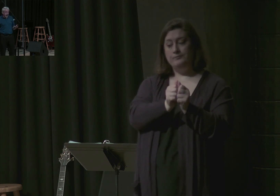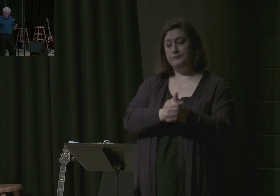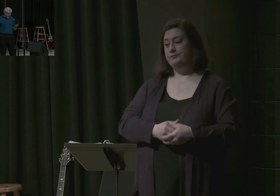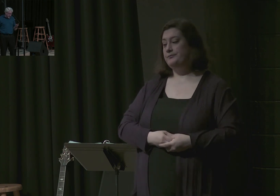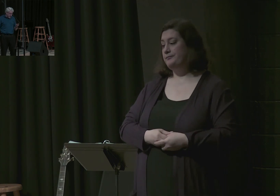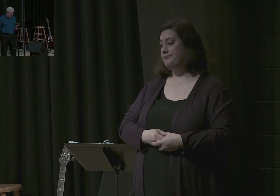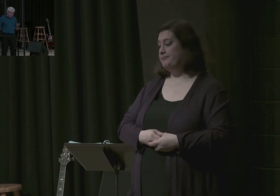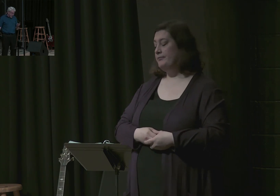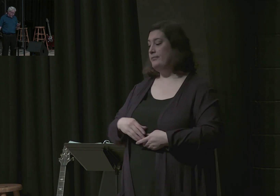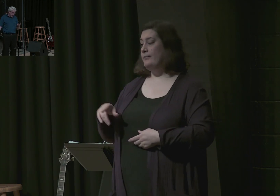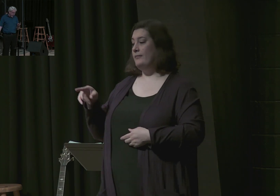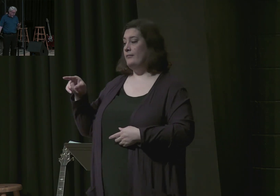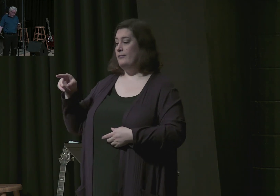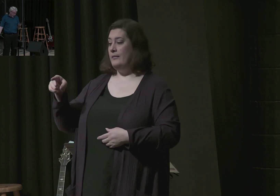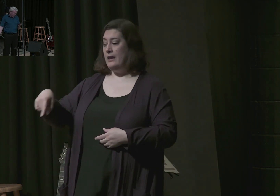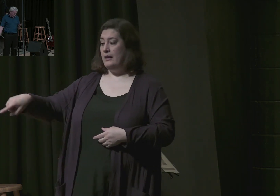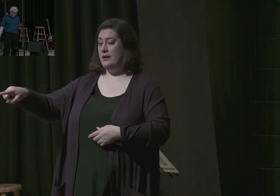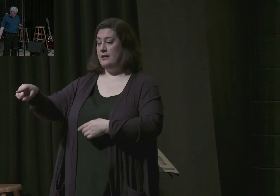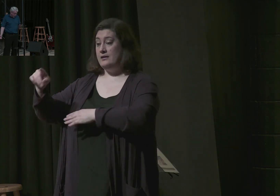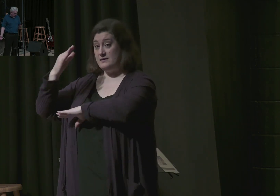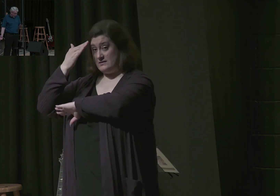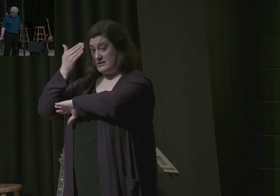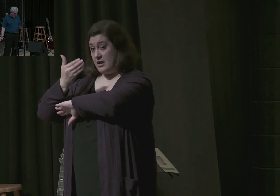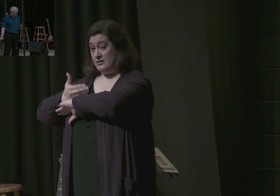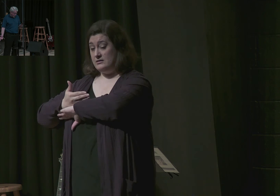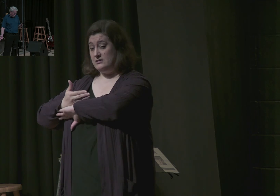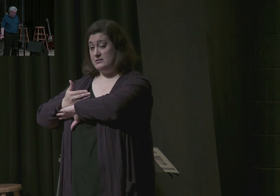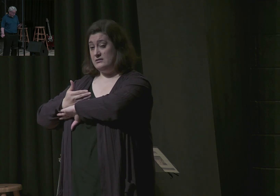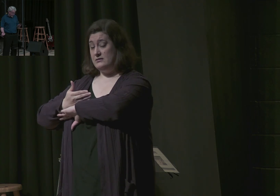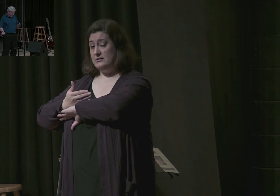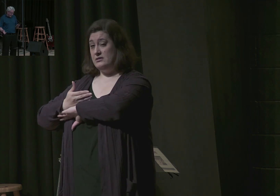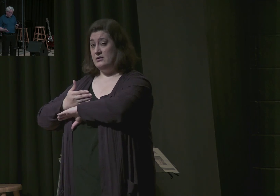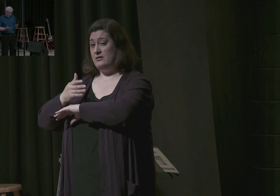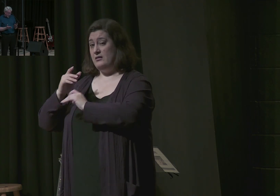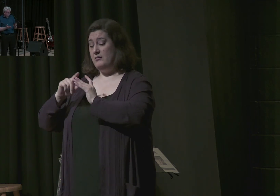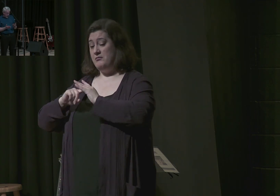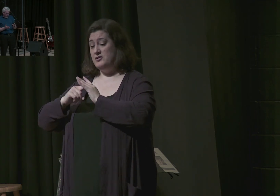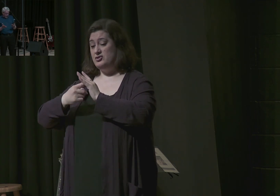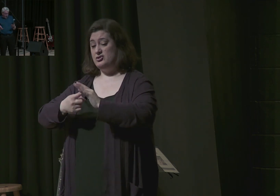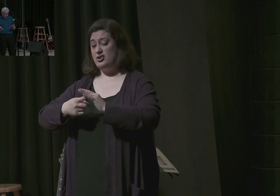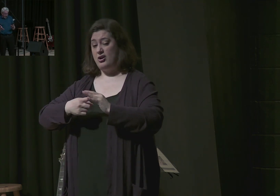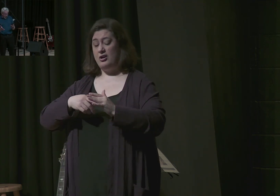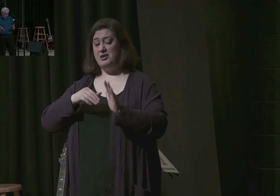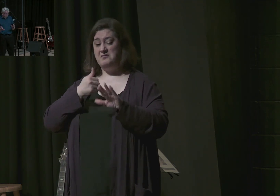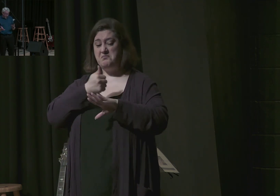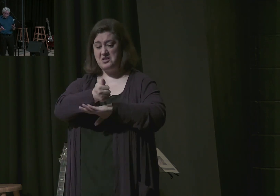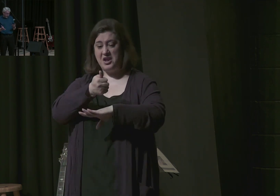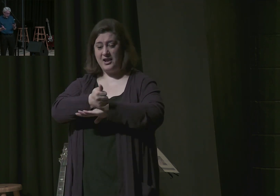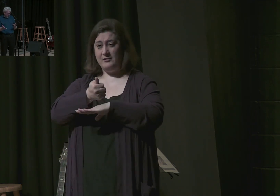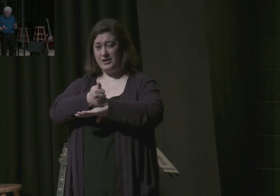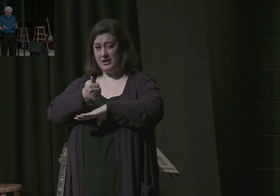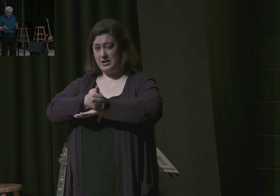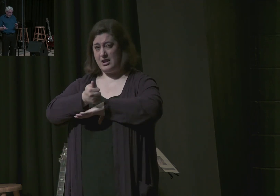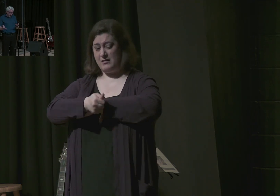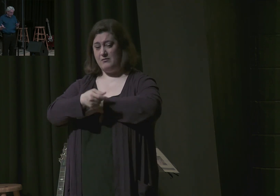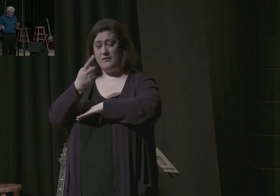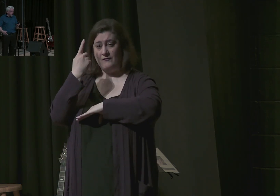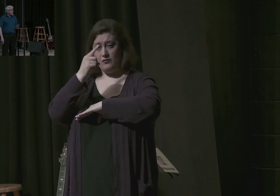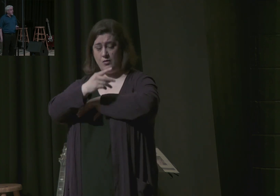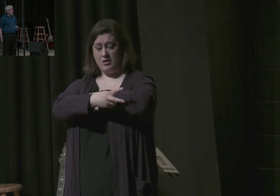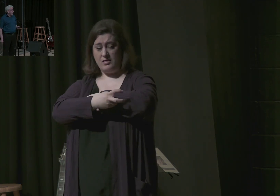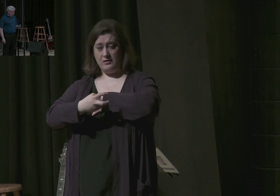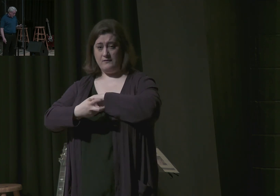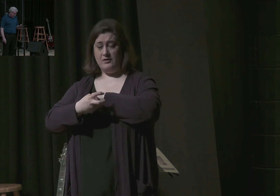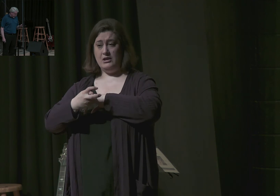They are jealous of Jacob's wealth. They seem to accuse him of acquiring what should have been theirs. They had